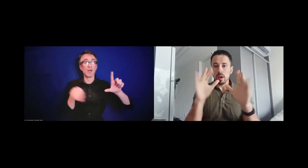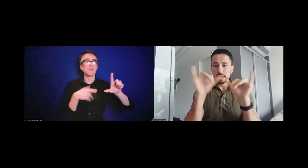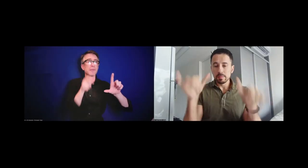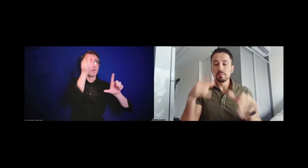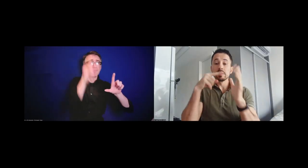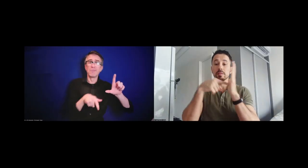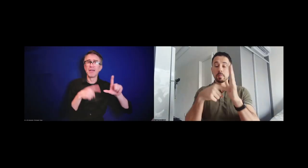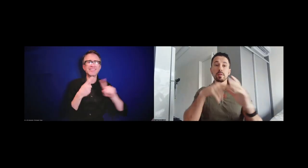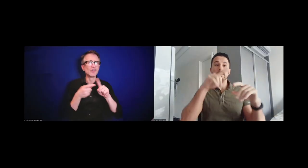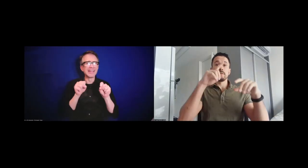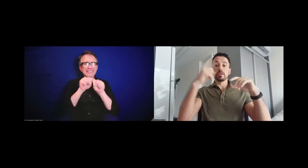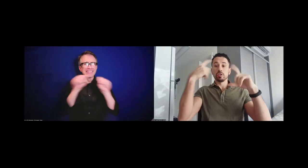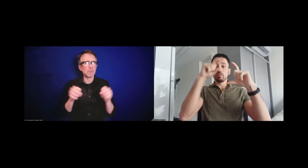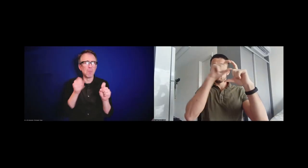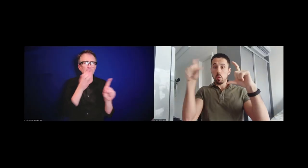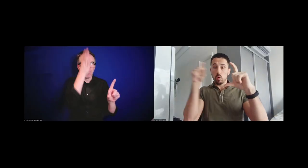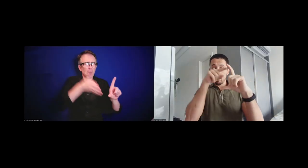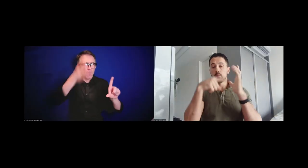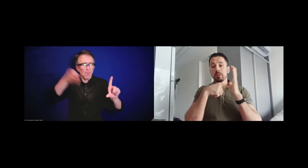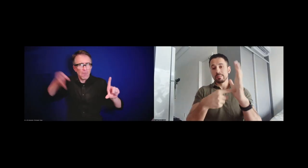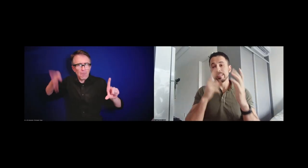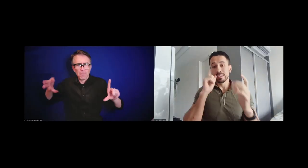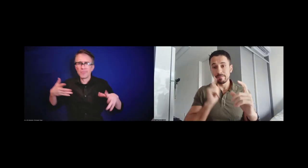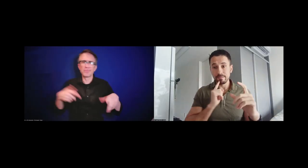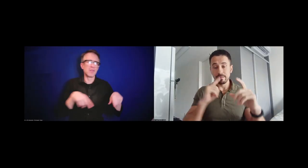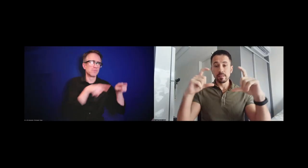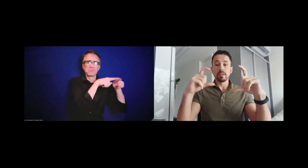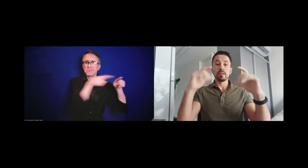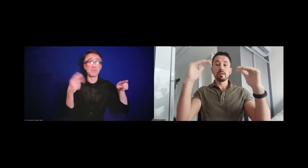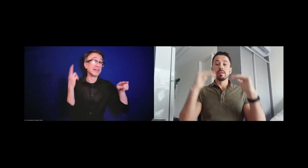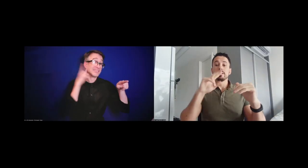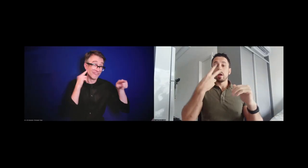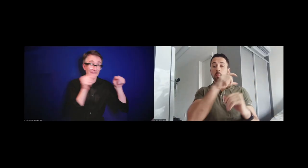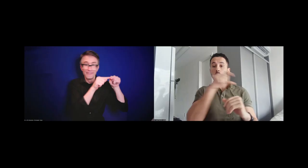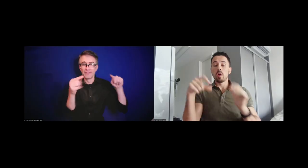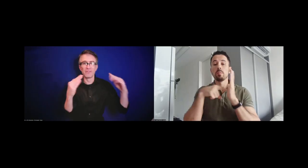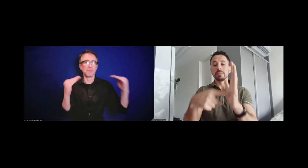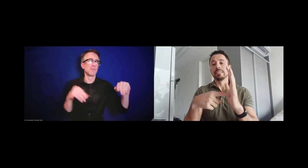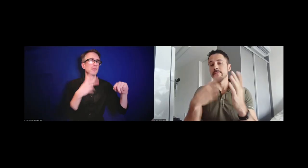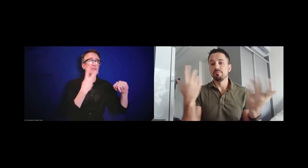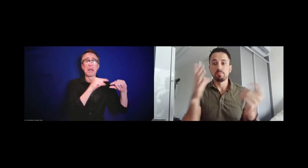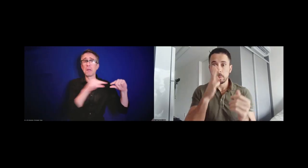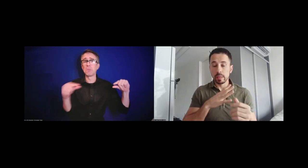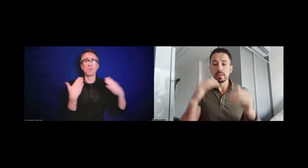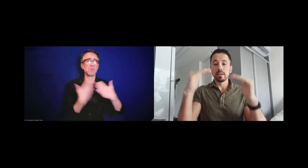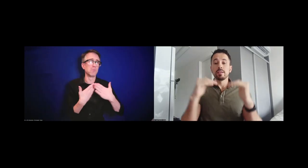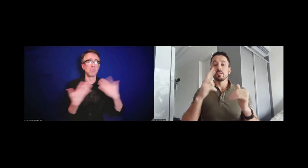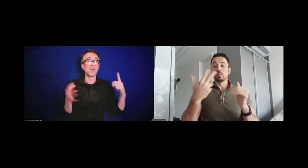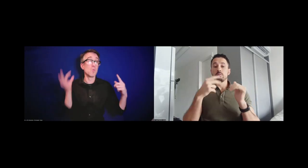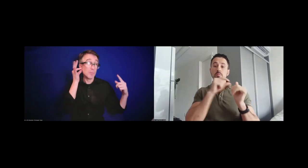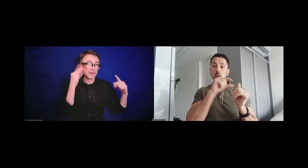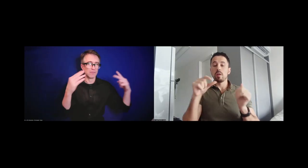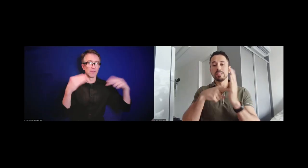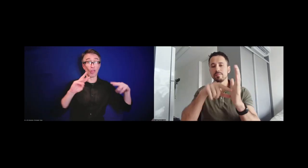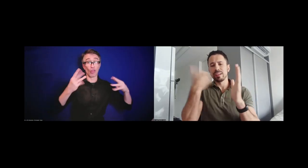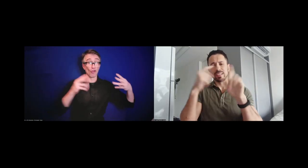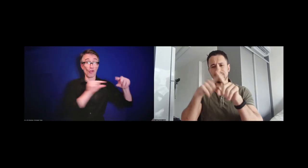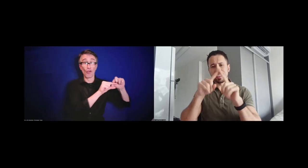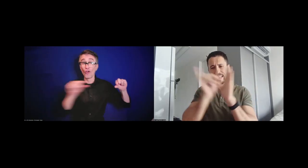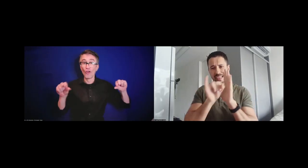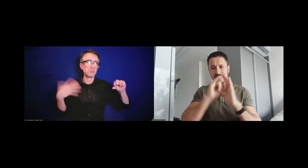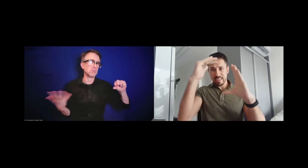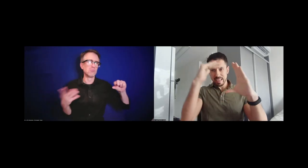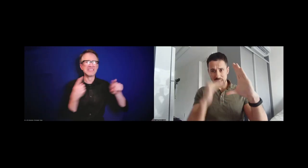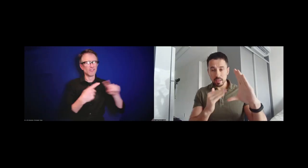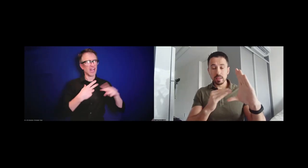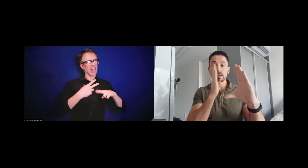which represents a specific identity, and then you have each line item, which represents a further nuanced nature of that group. So, example, the